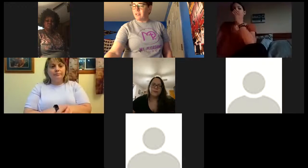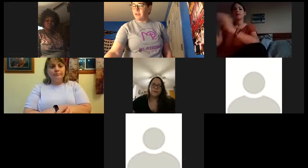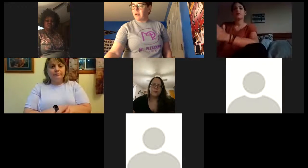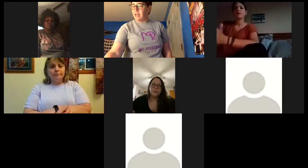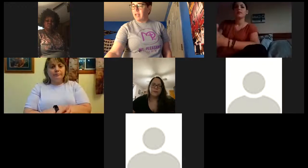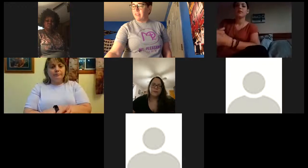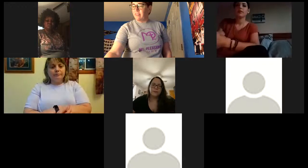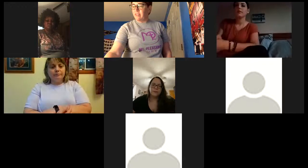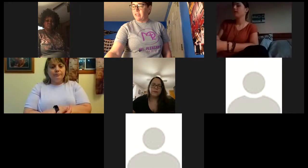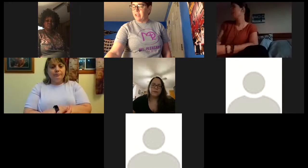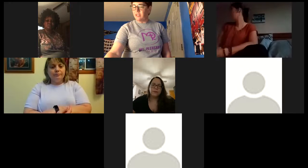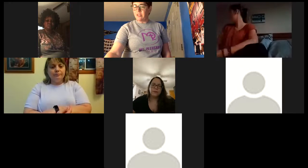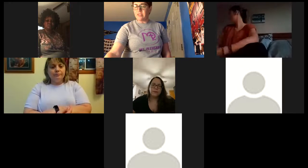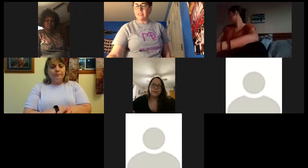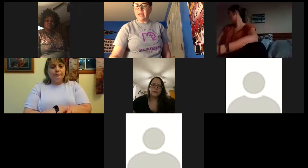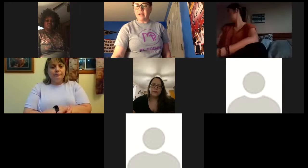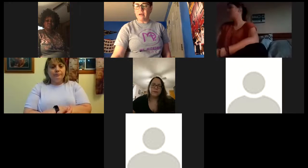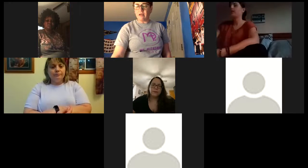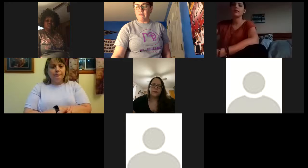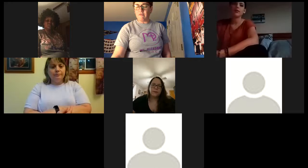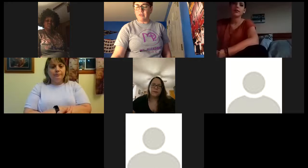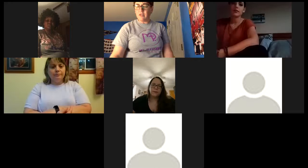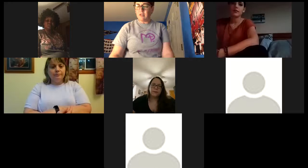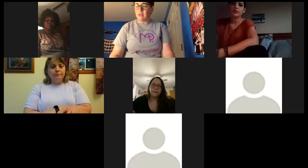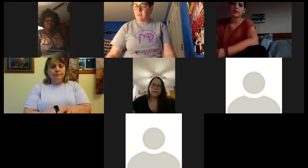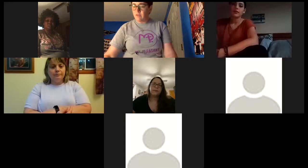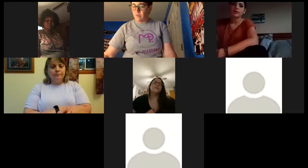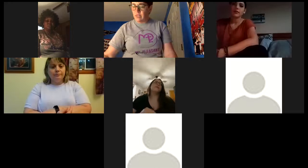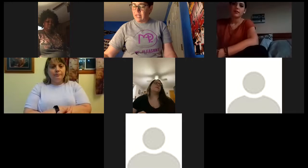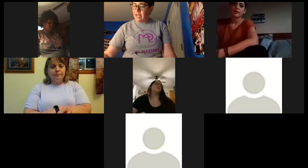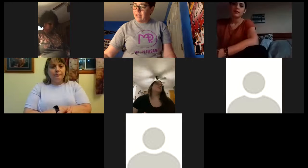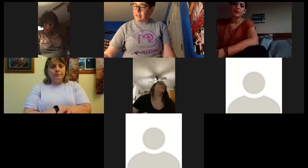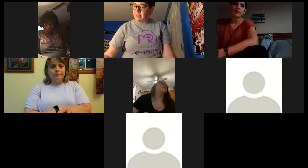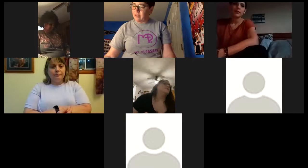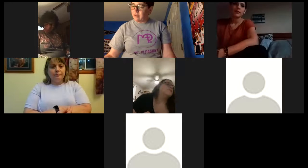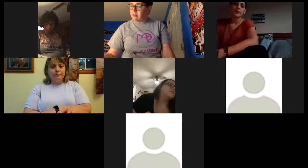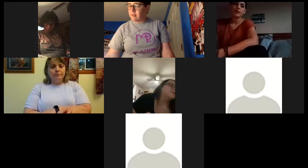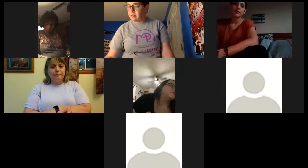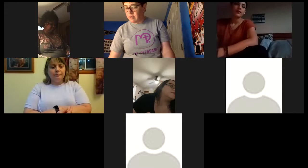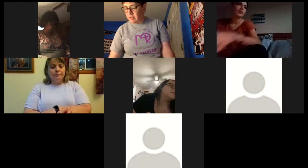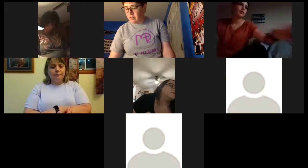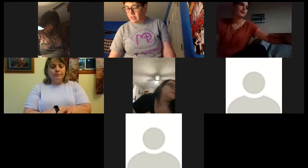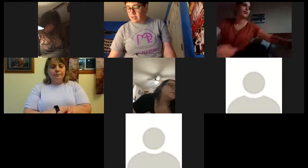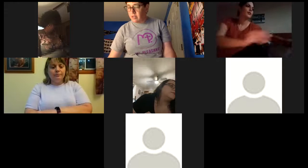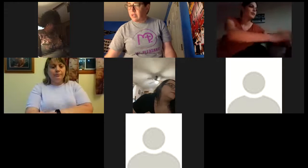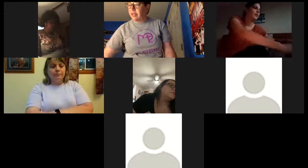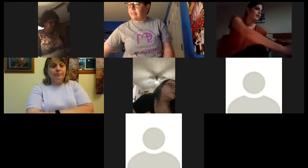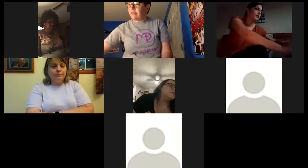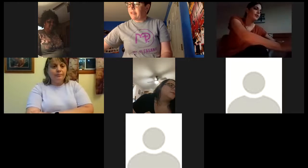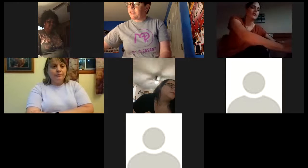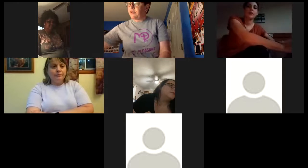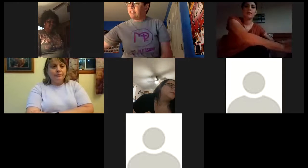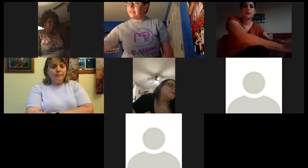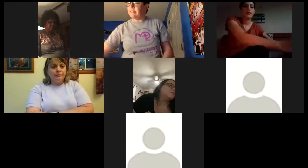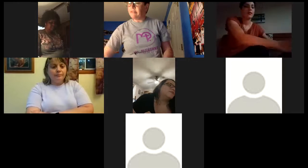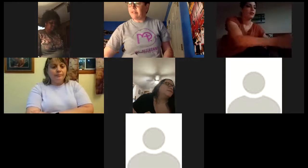on here, and I think I took the sign off for the one that I added there. I think